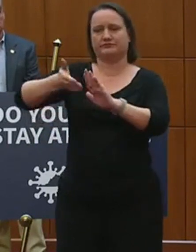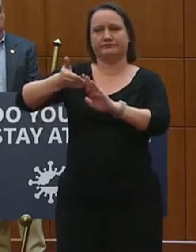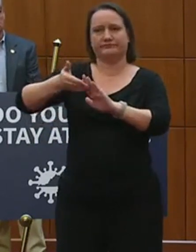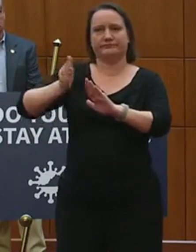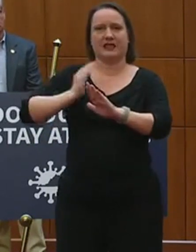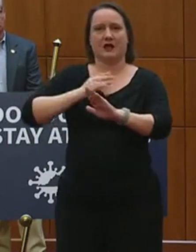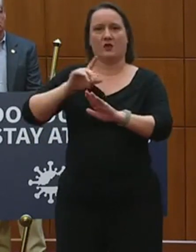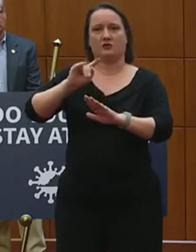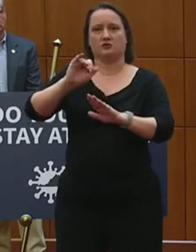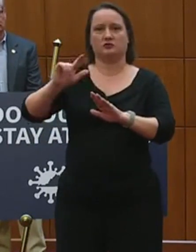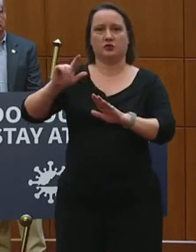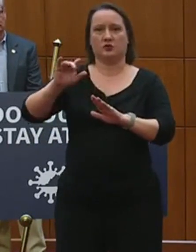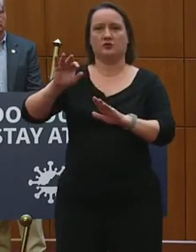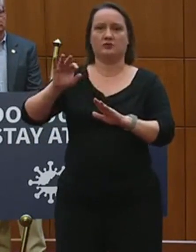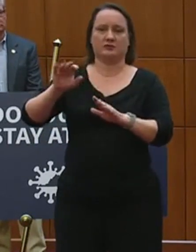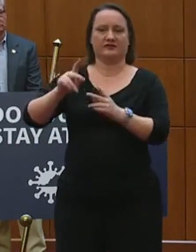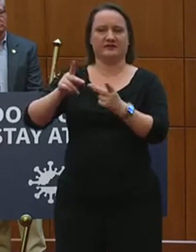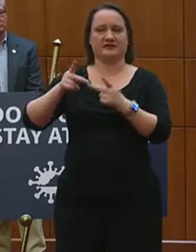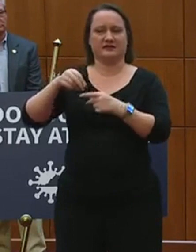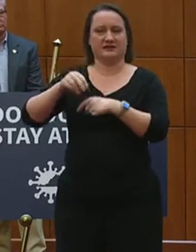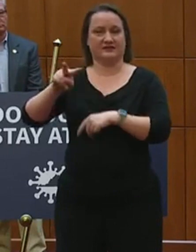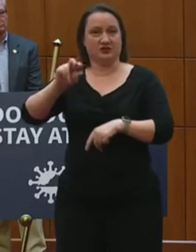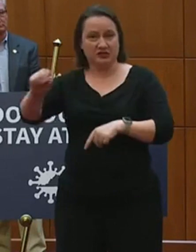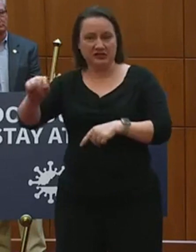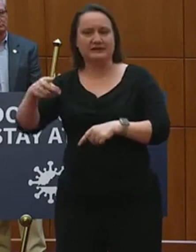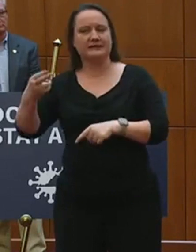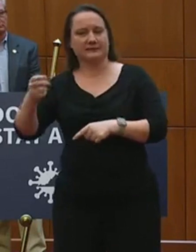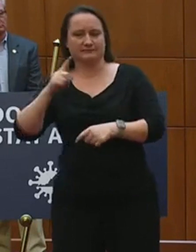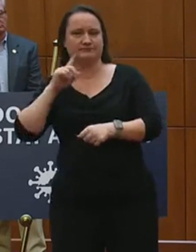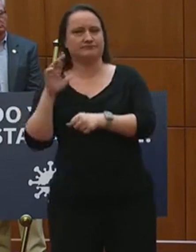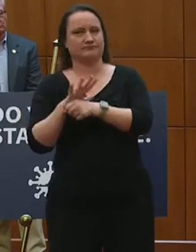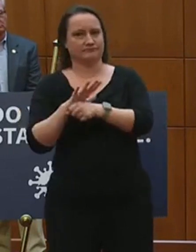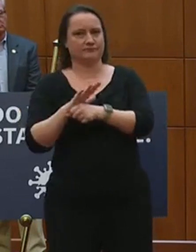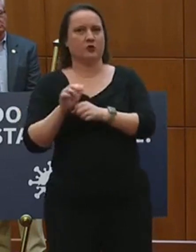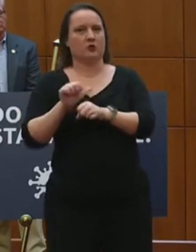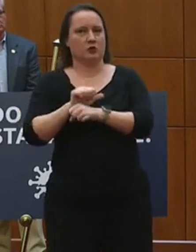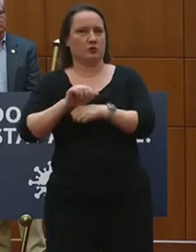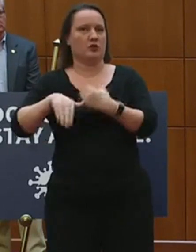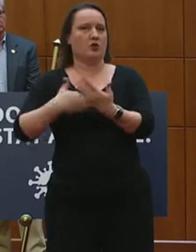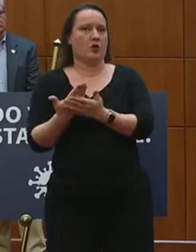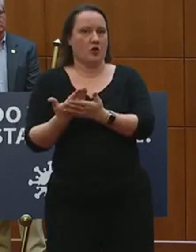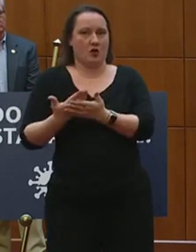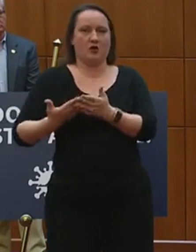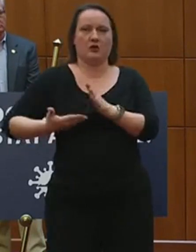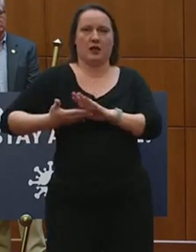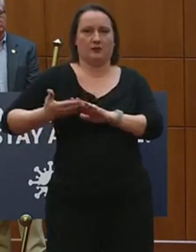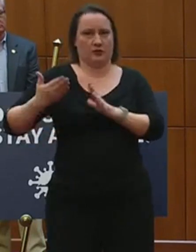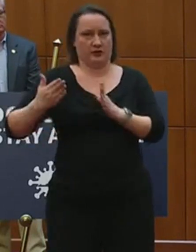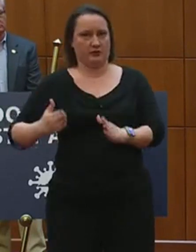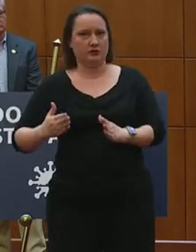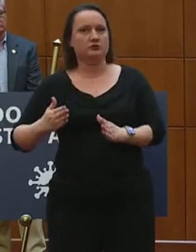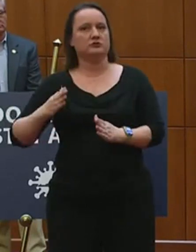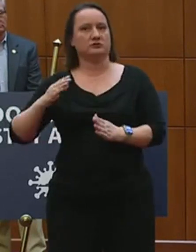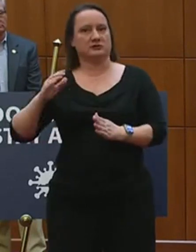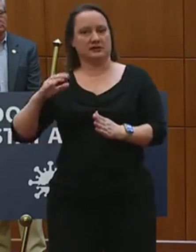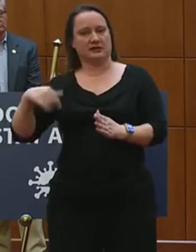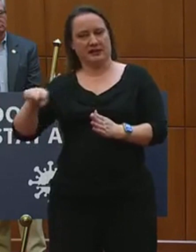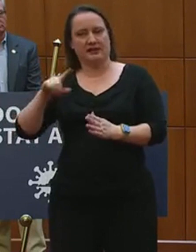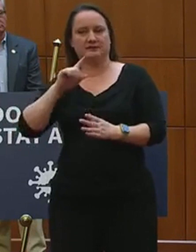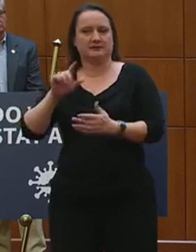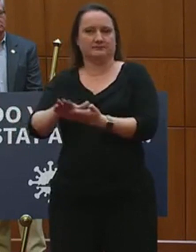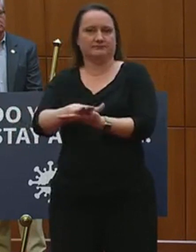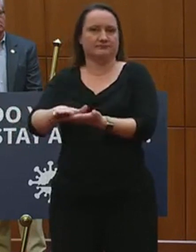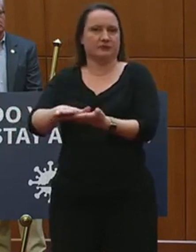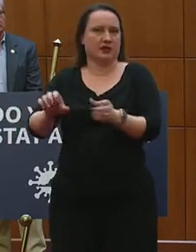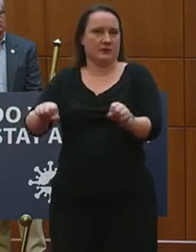of our toll facilities in Virginia, in working with all operators, private and public, that is indeed the case. So it's